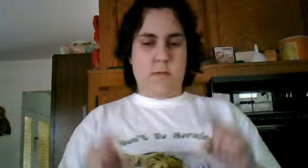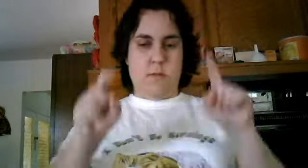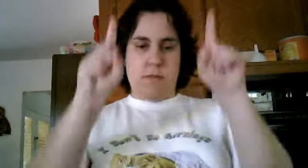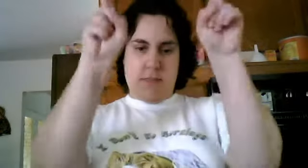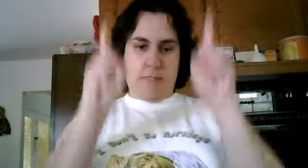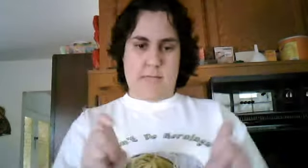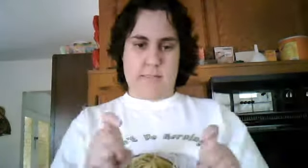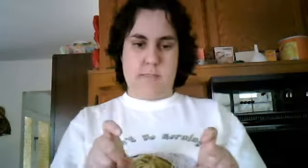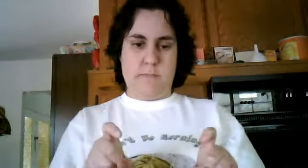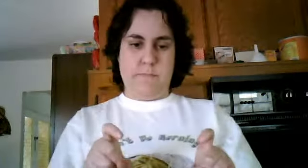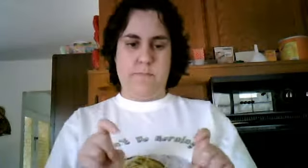Test.